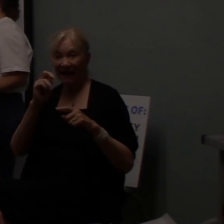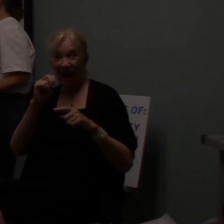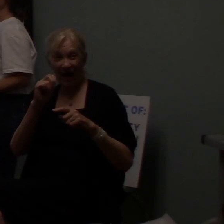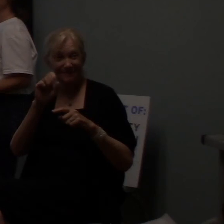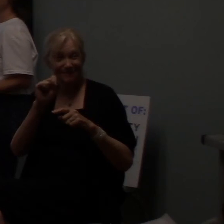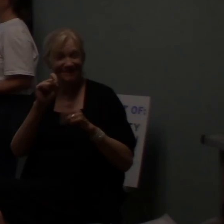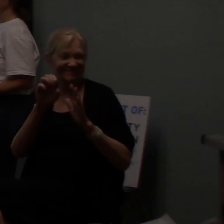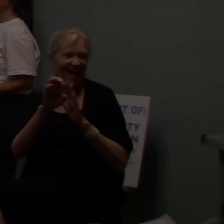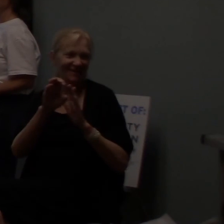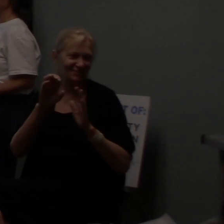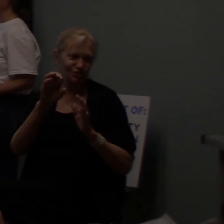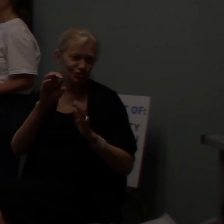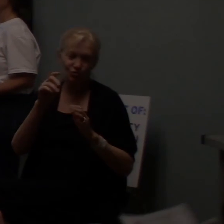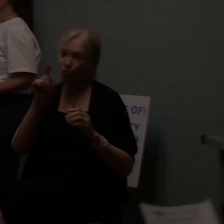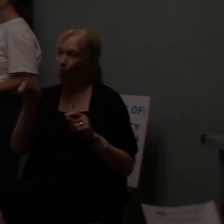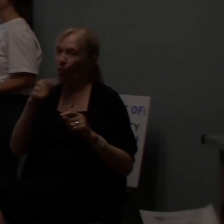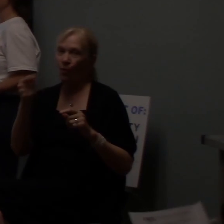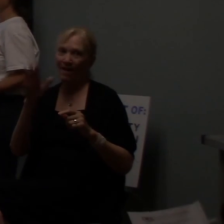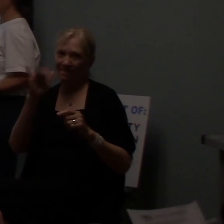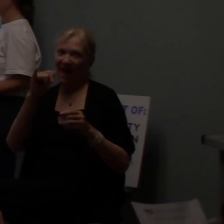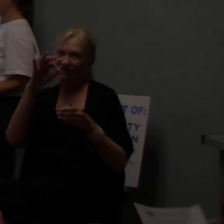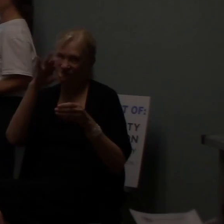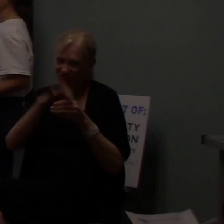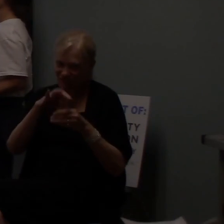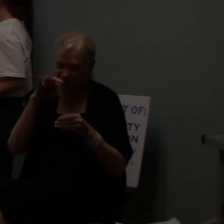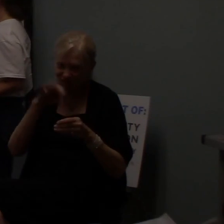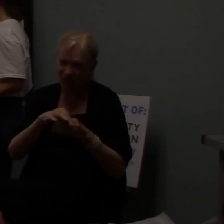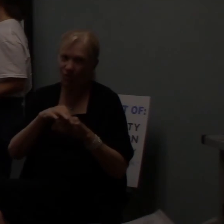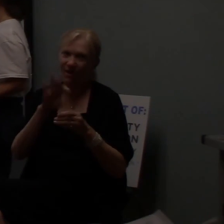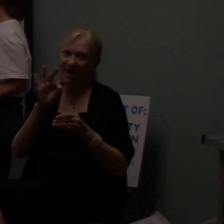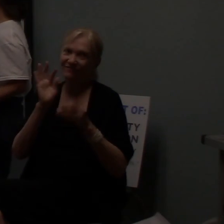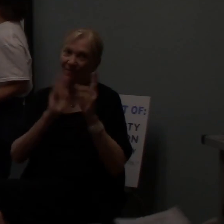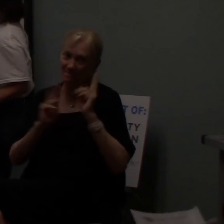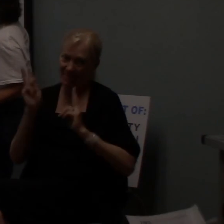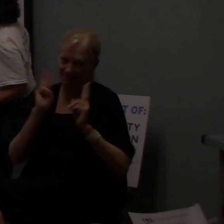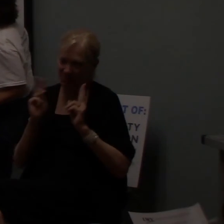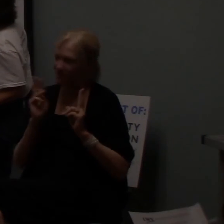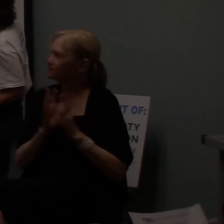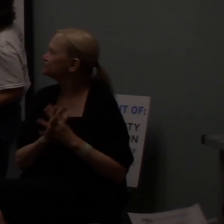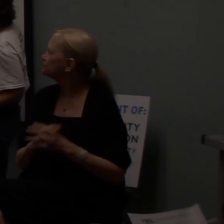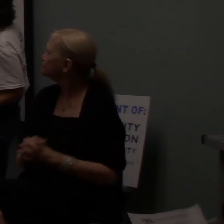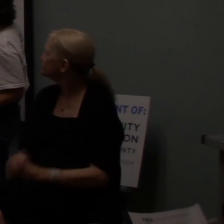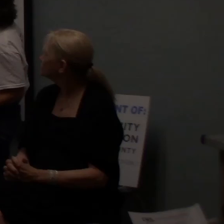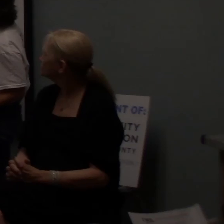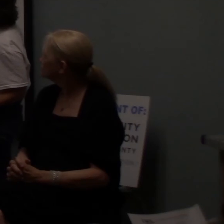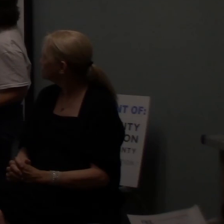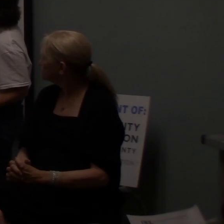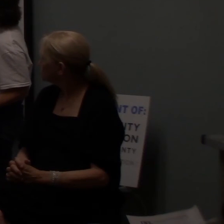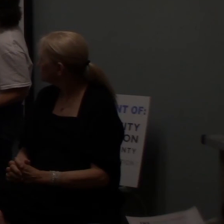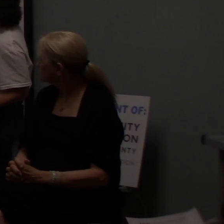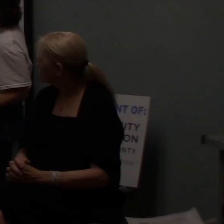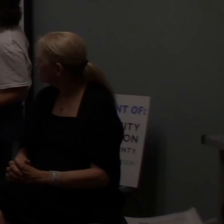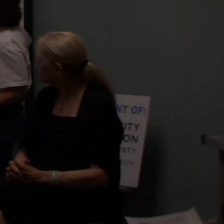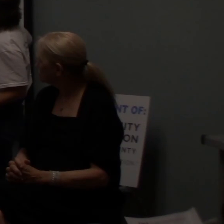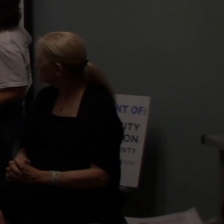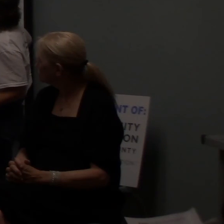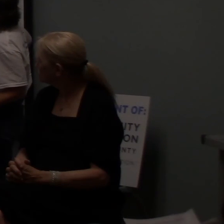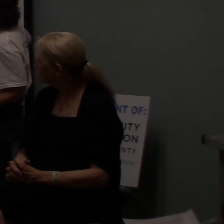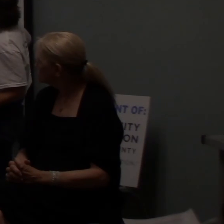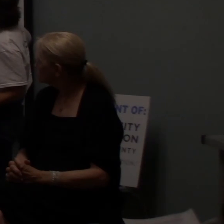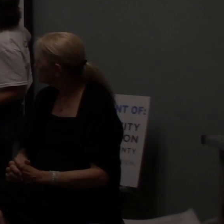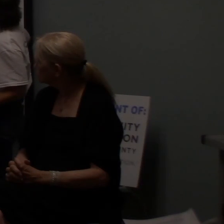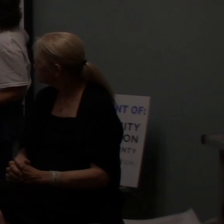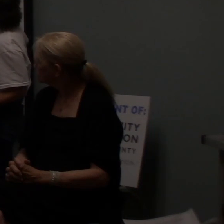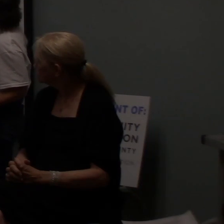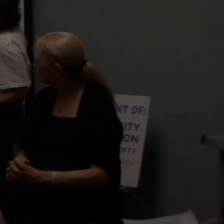be changed by the vote of the people. That's one of the reasons our ballots are so long, is because they're trying to change the Constitution. Okay,